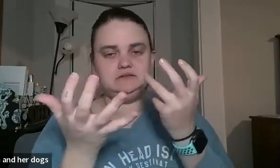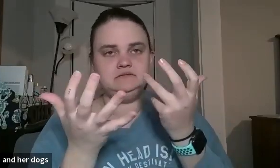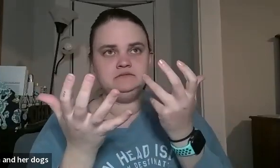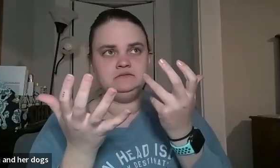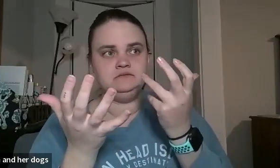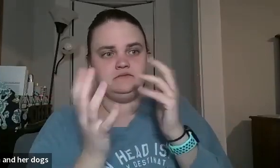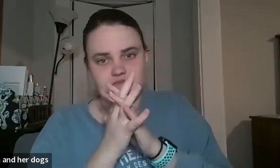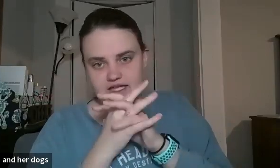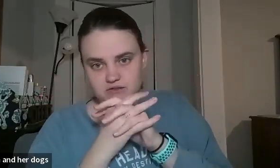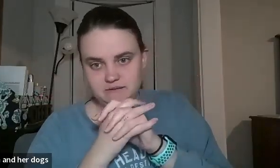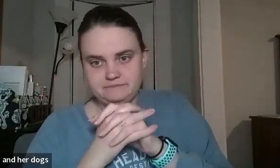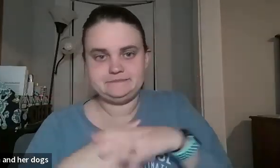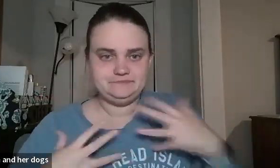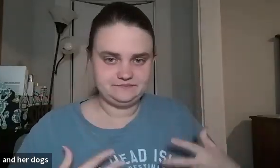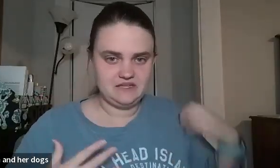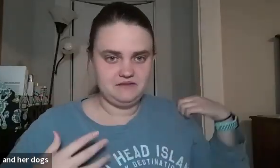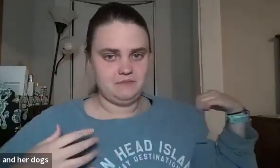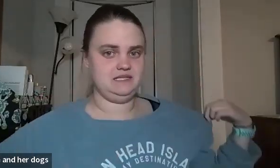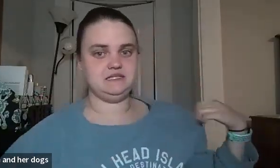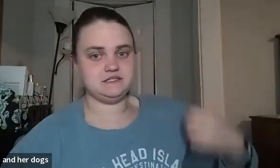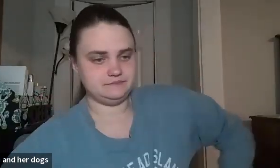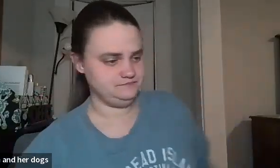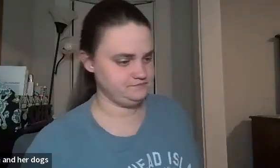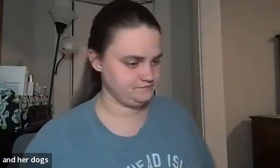competition, that sort of thing, if that makes sense.